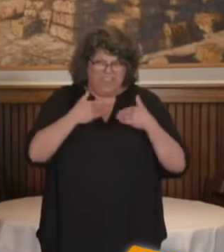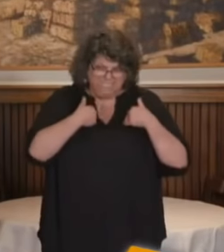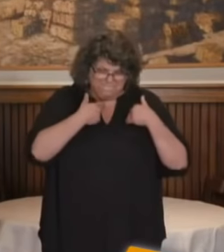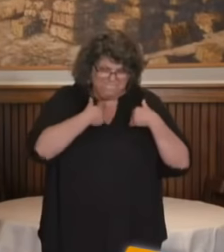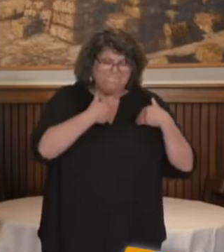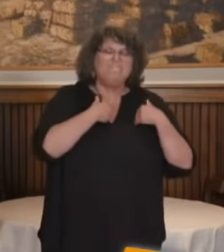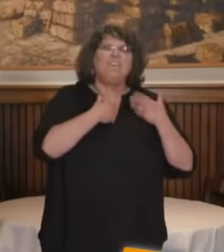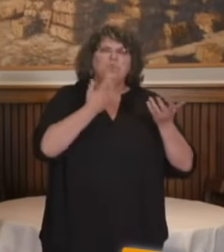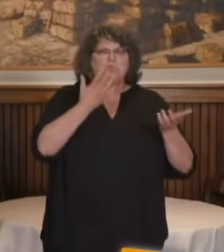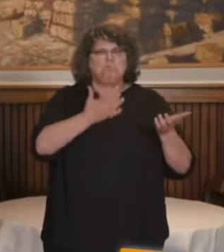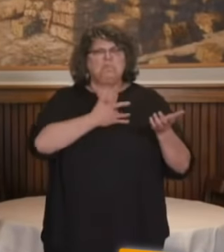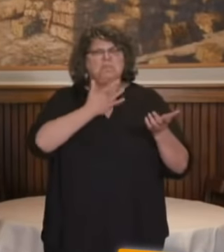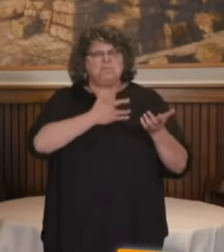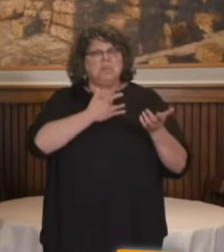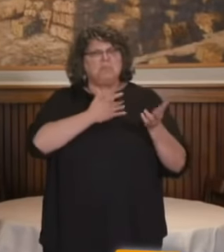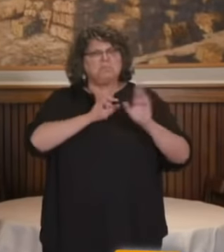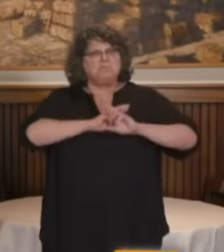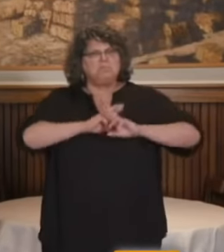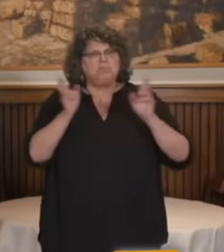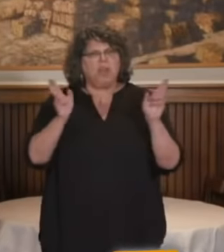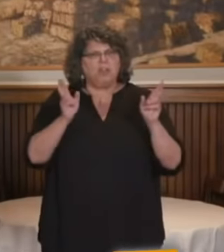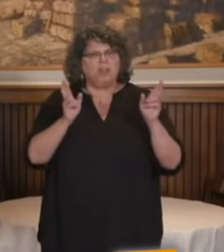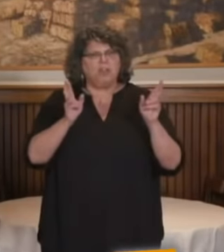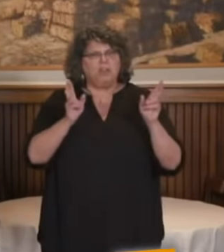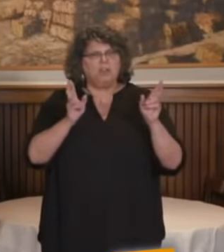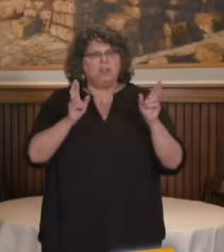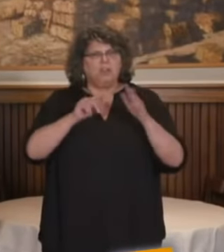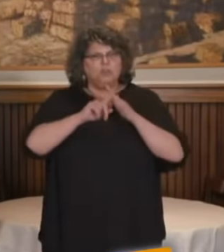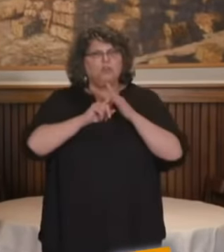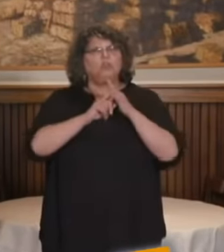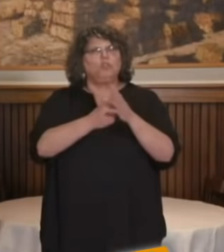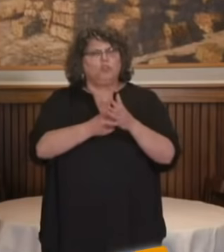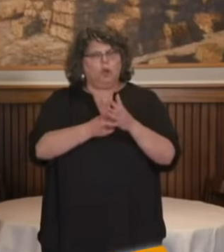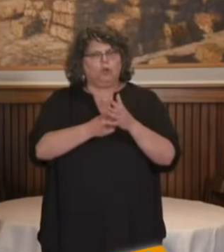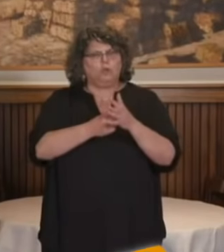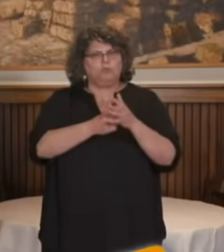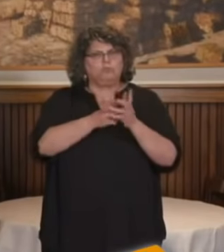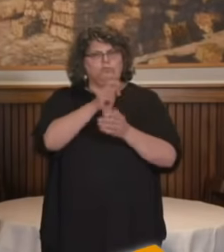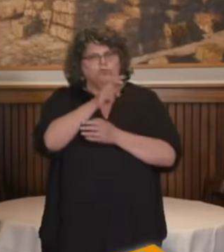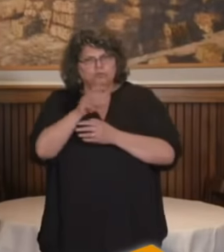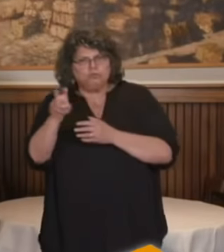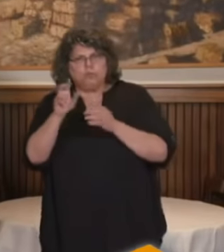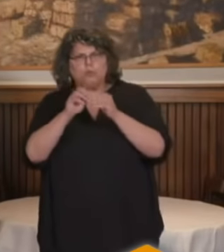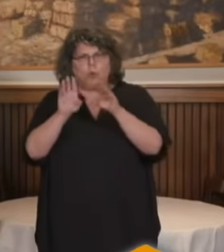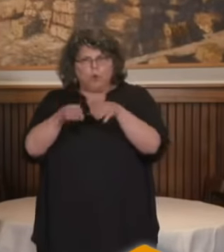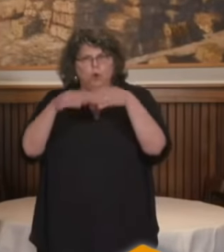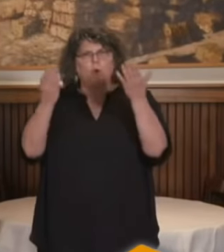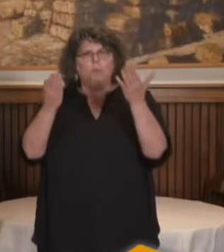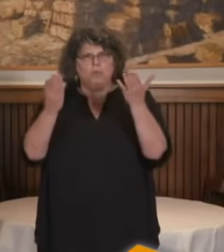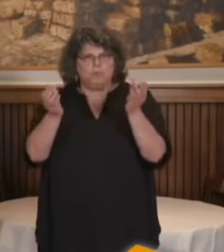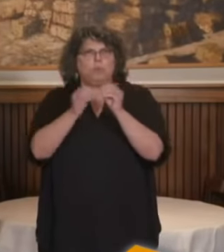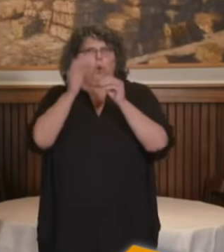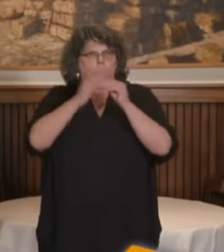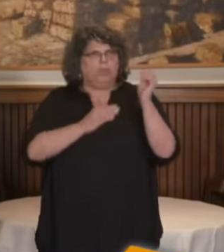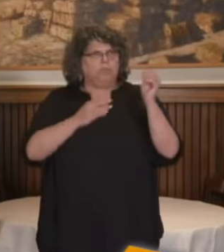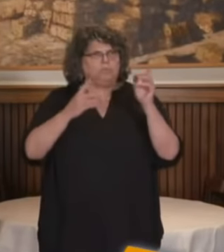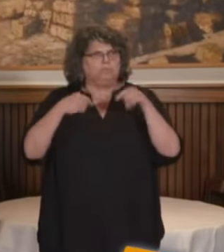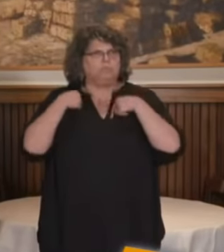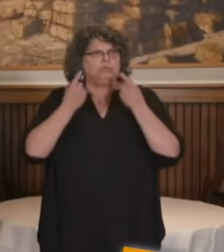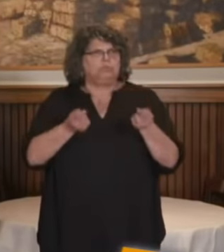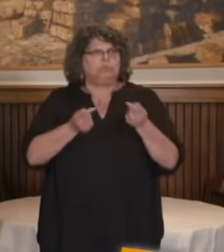move into this next phase more robustly than we have to date.